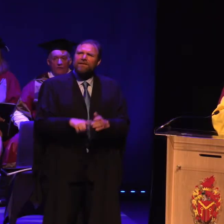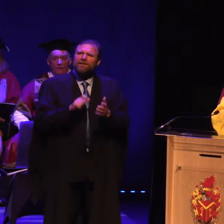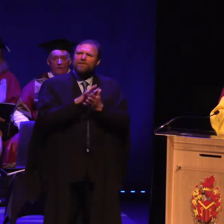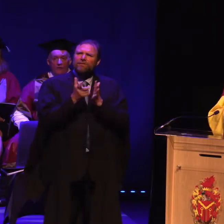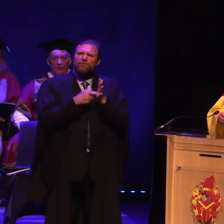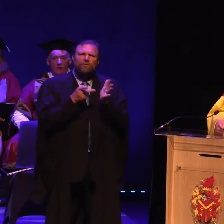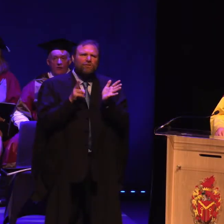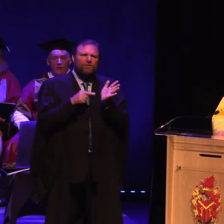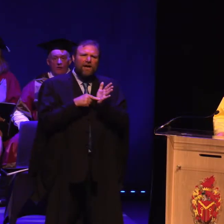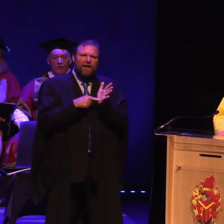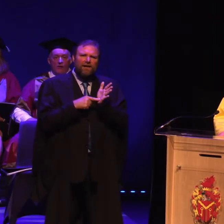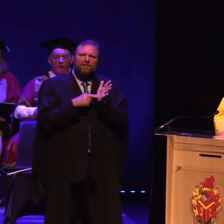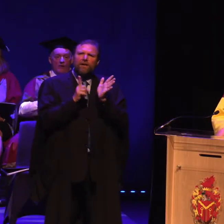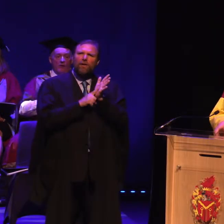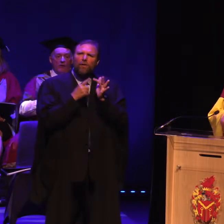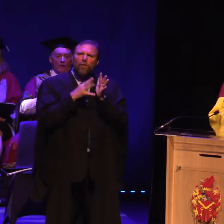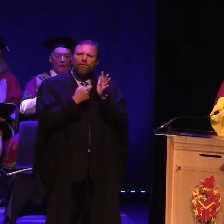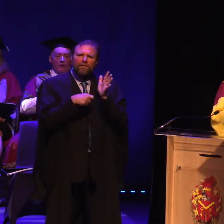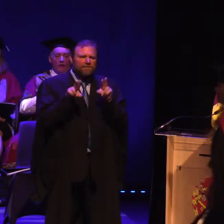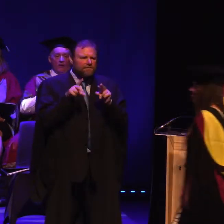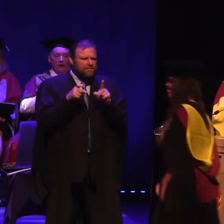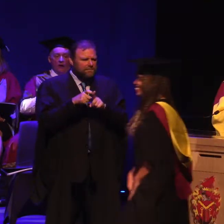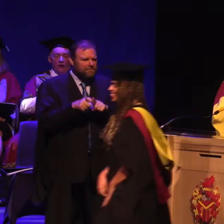Charlotte Wilson.